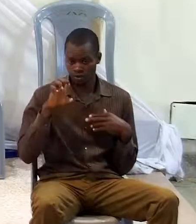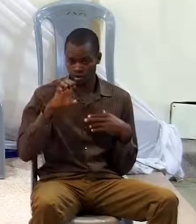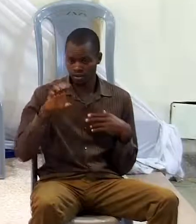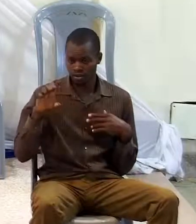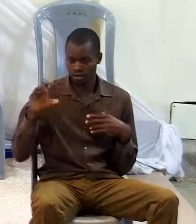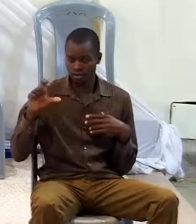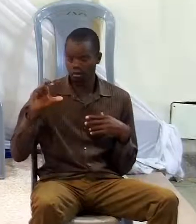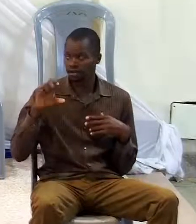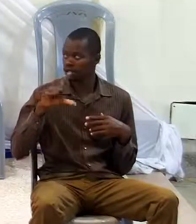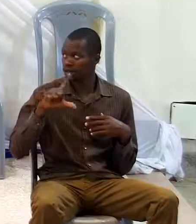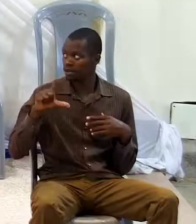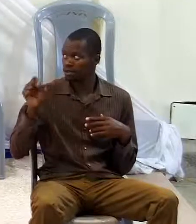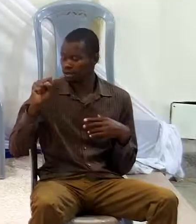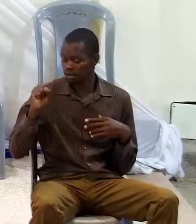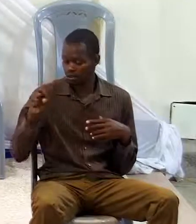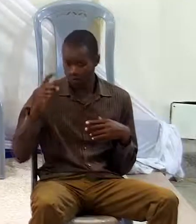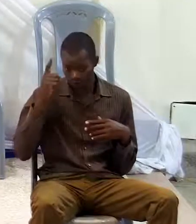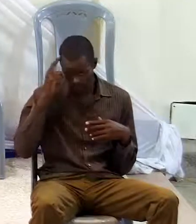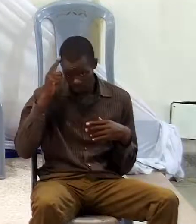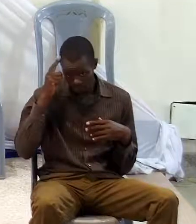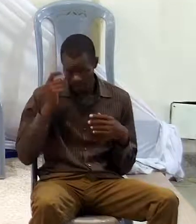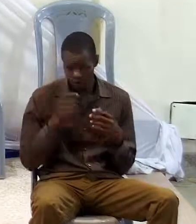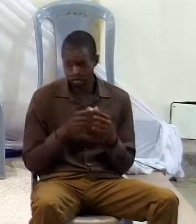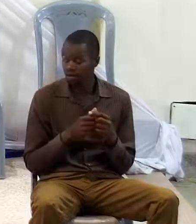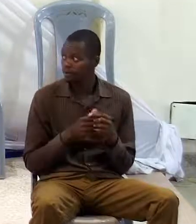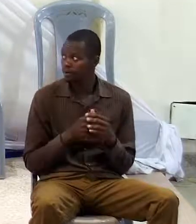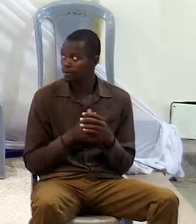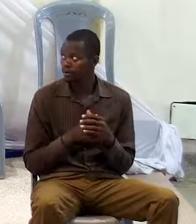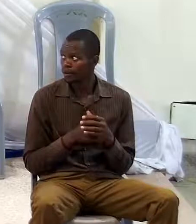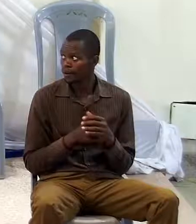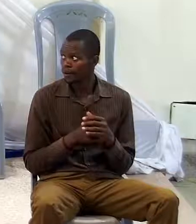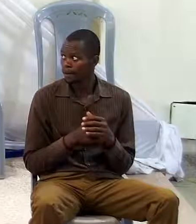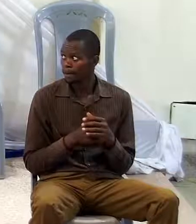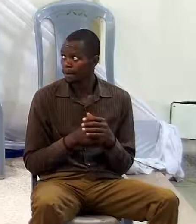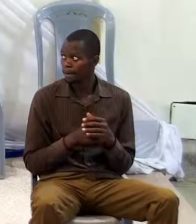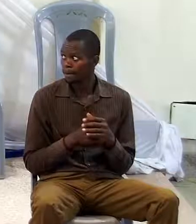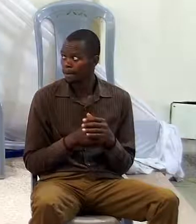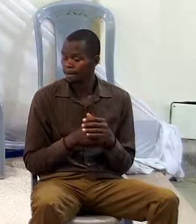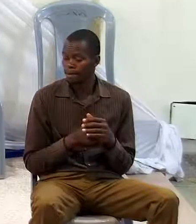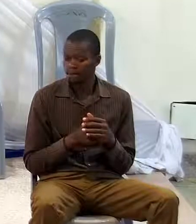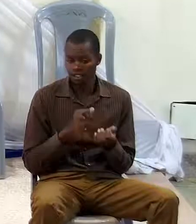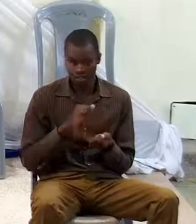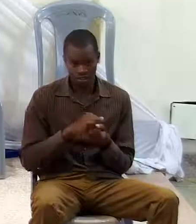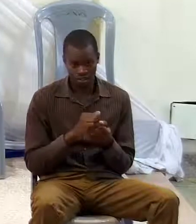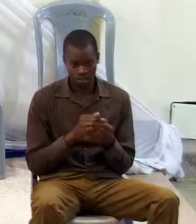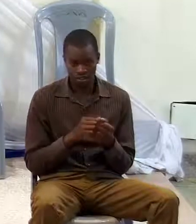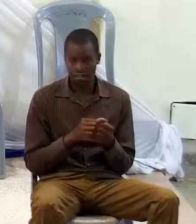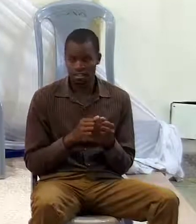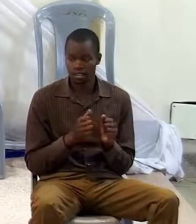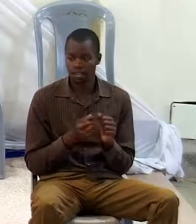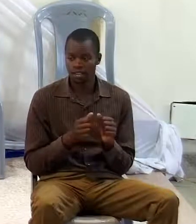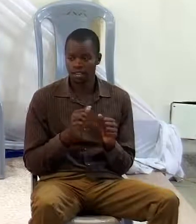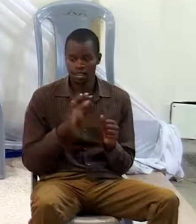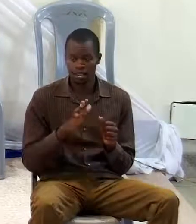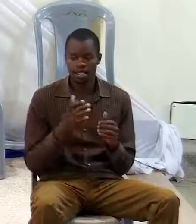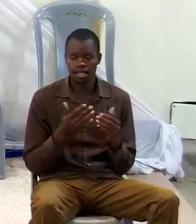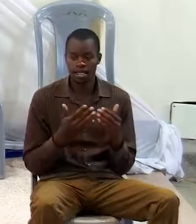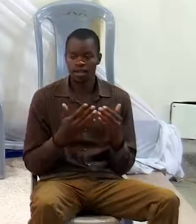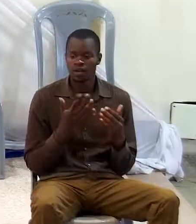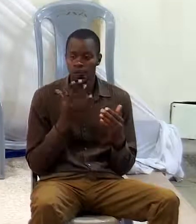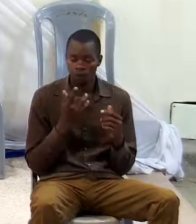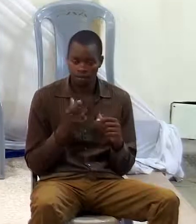the preferred form of energy is glucose from carbohydrates. And so with these